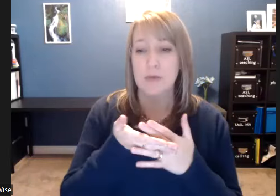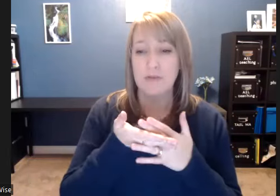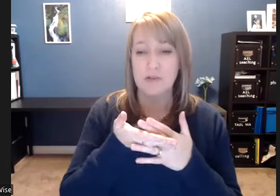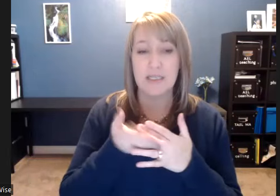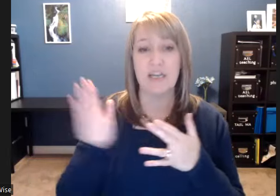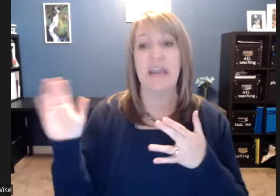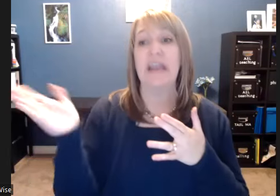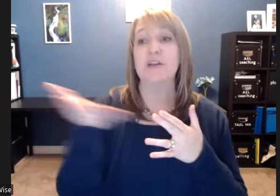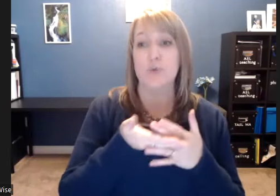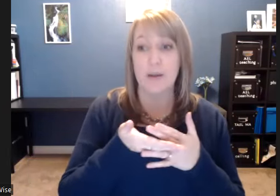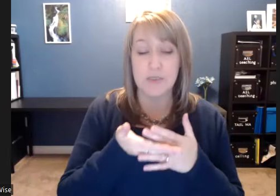I've also seen it interrupt.